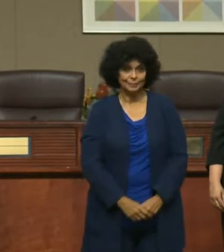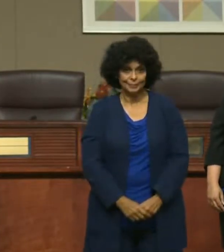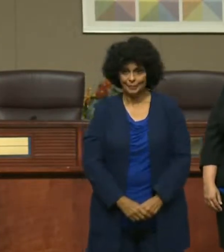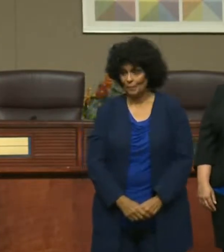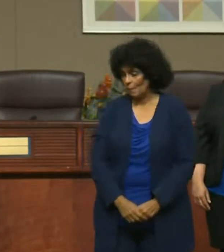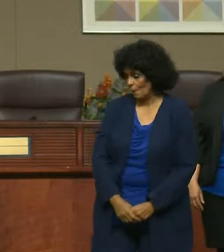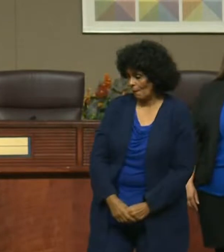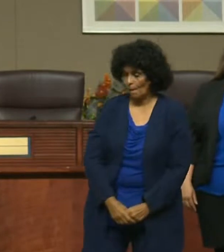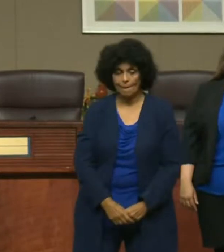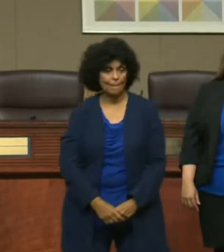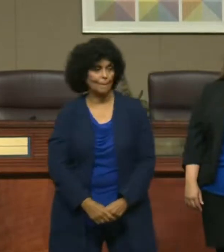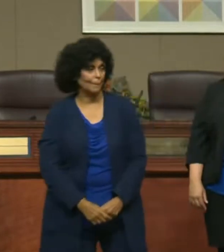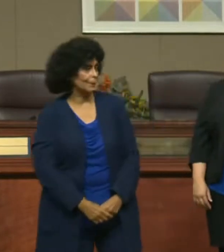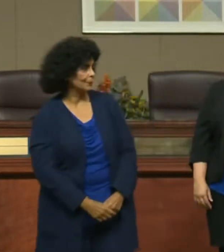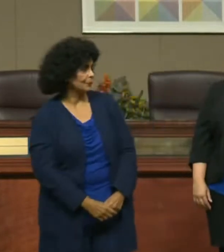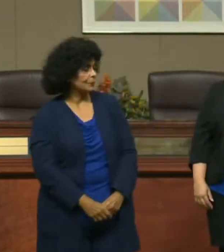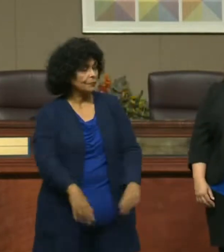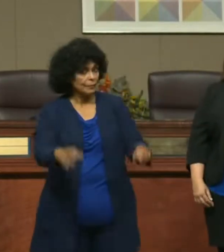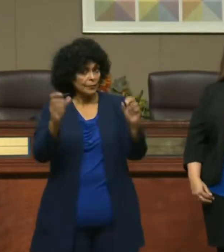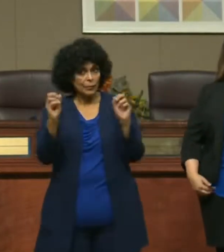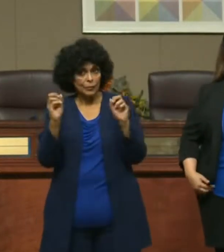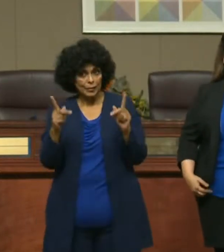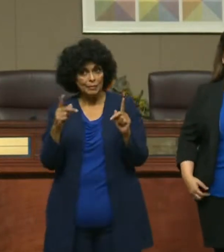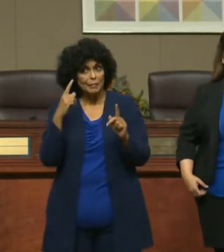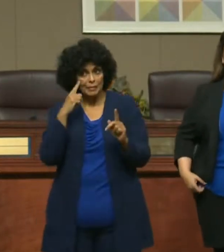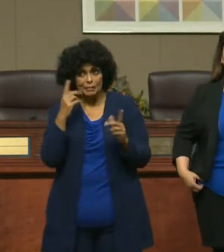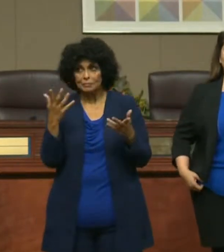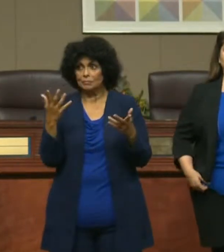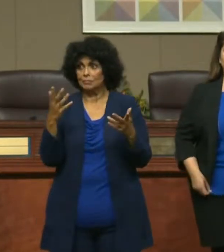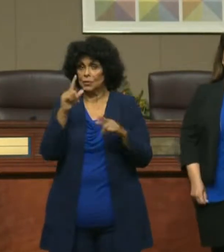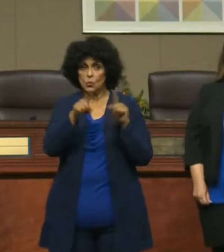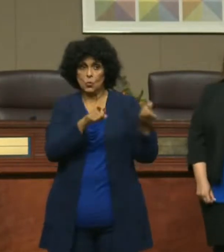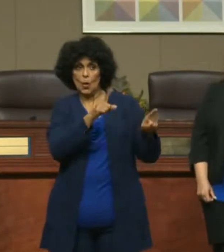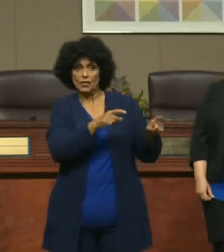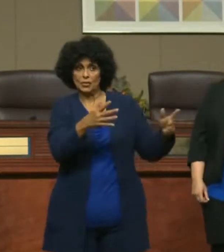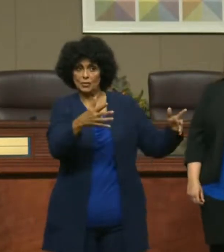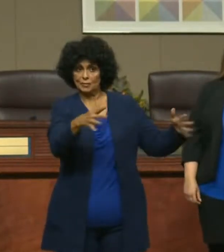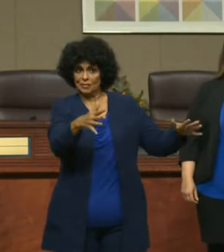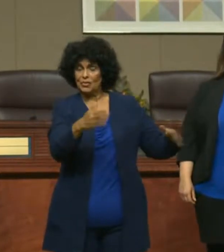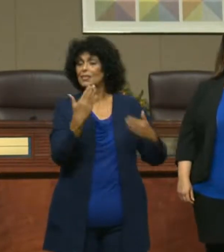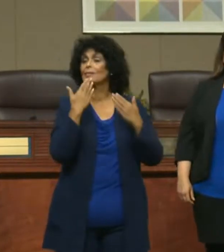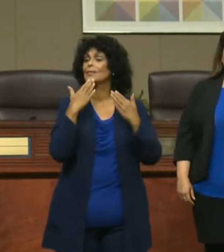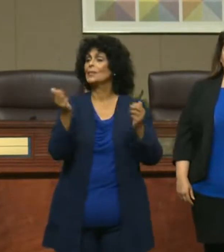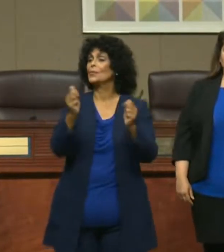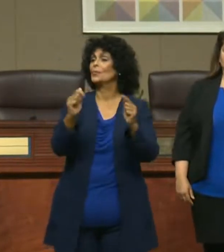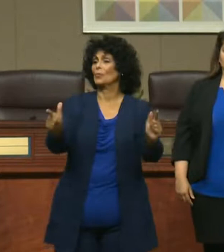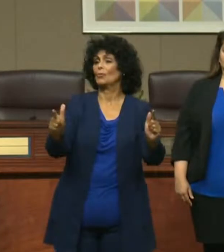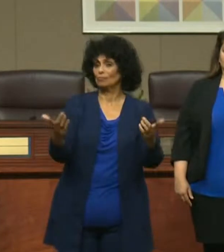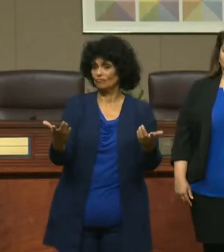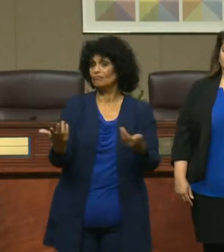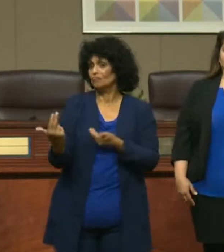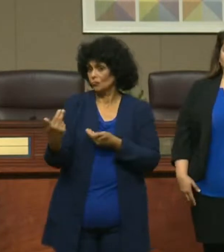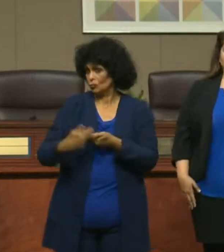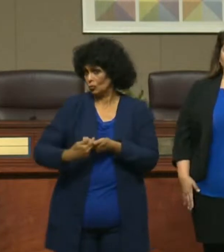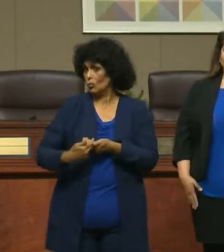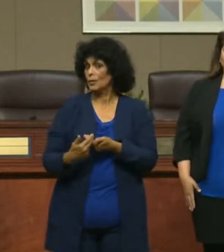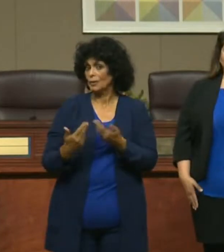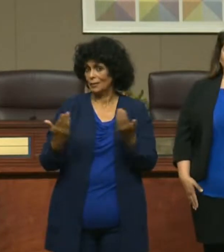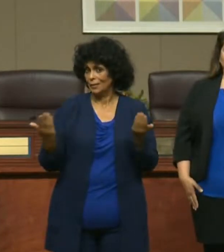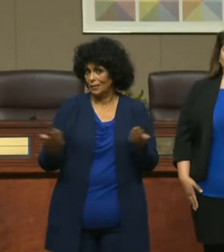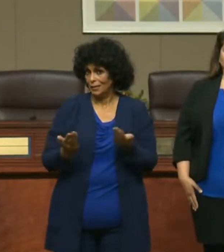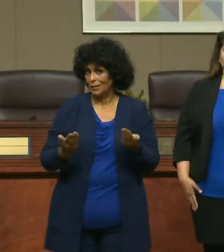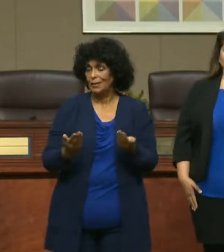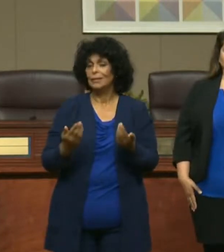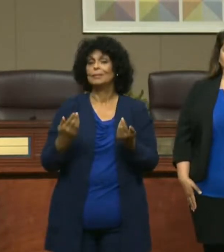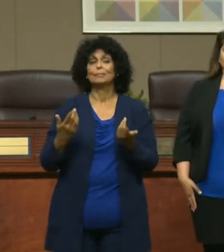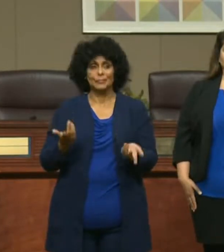Okay, I think that was all of the questions that we have today. Thank you all for joining us here at this